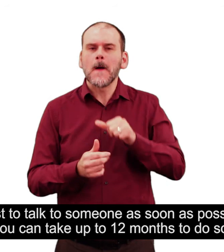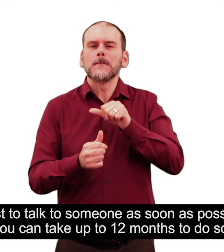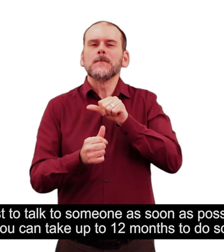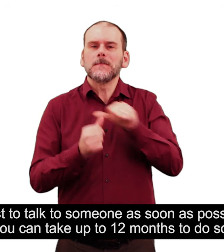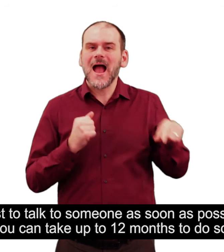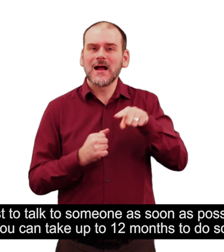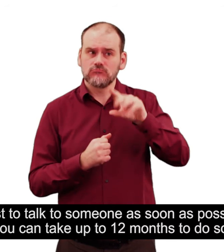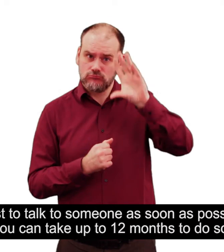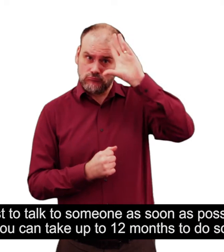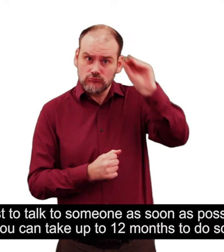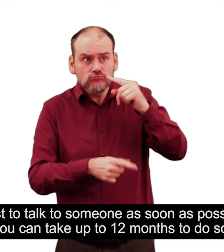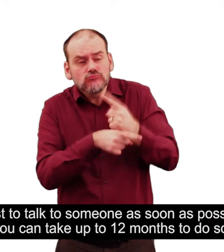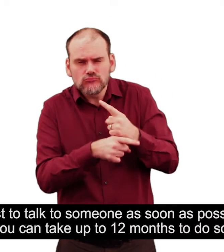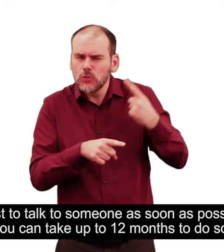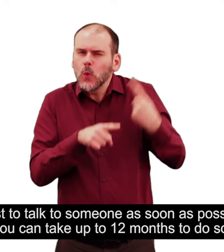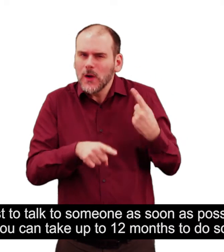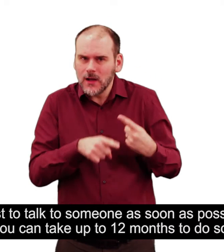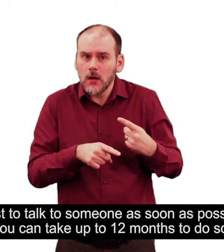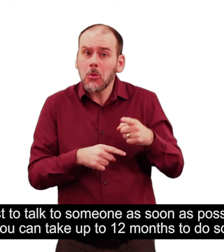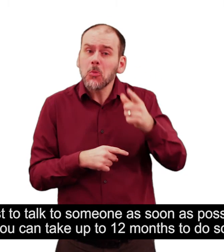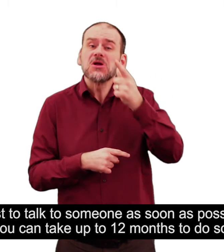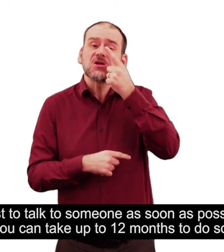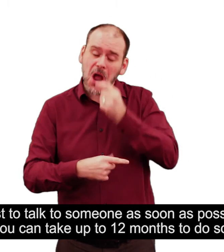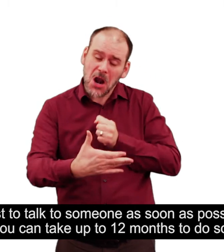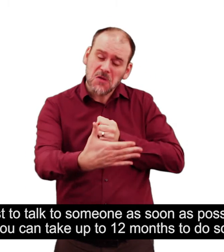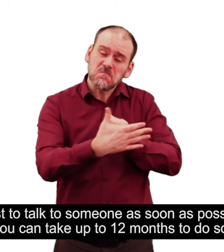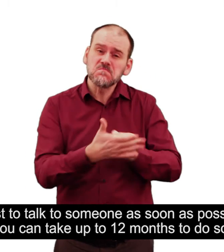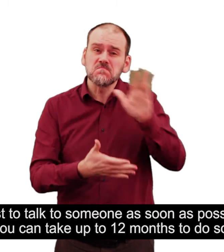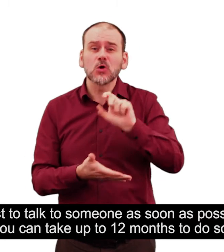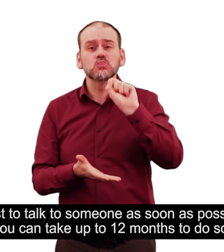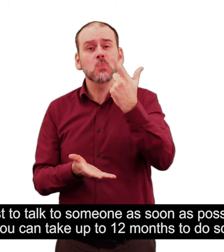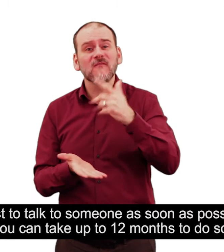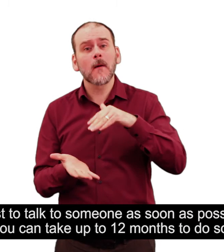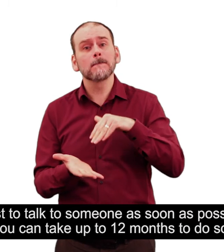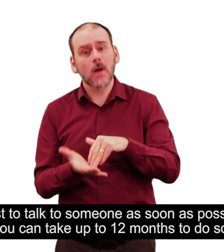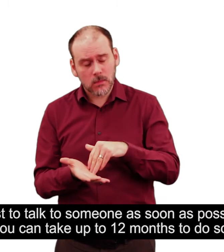It is best to talk to someone as soon as possible, but you can take up to 12 months to do so.